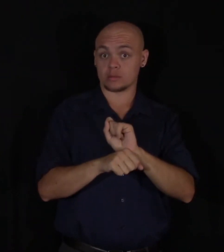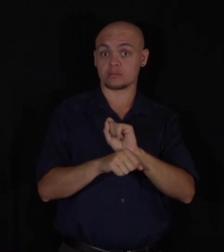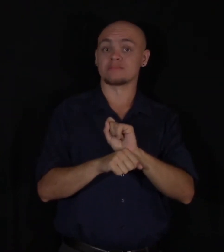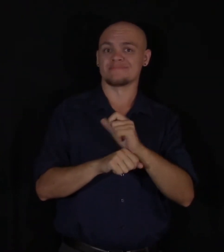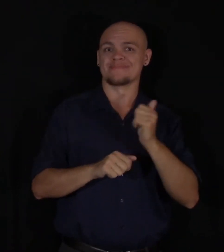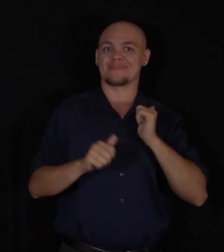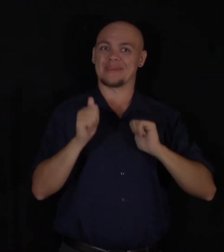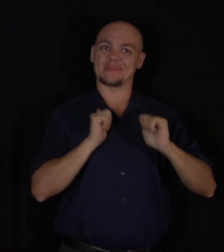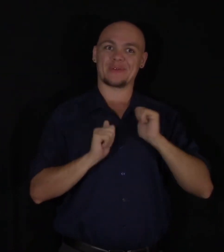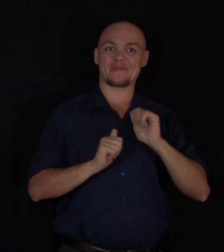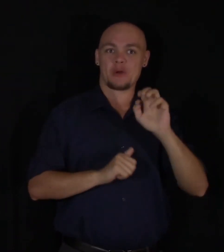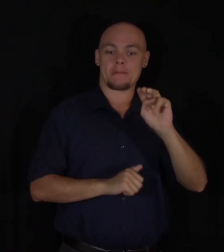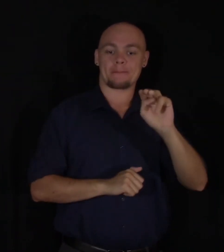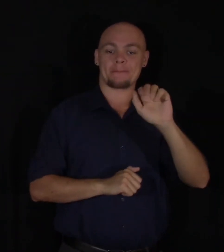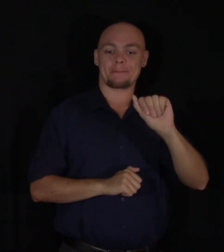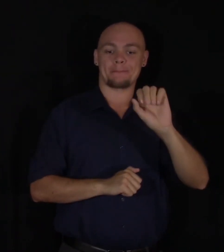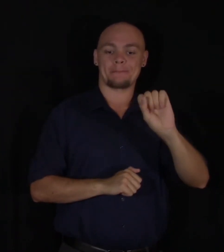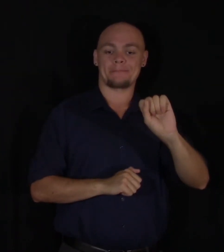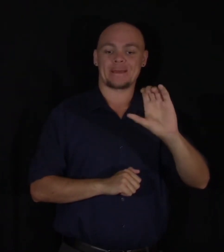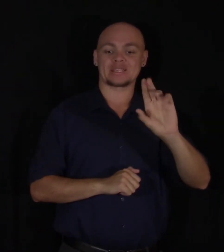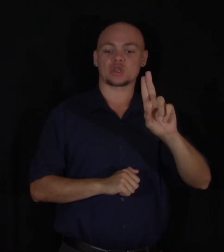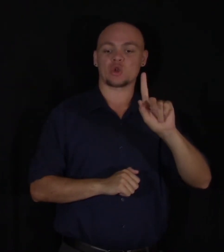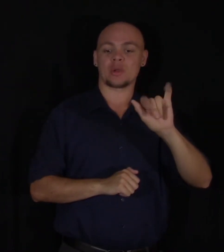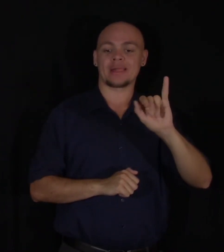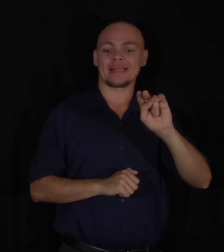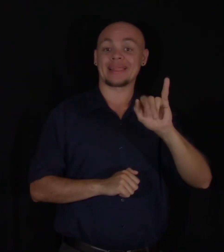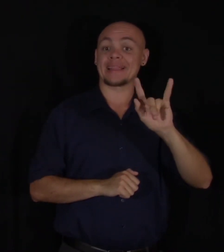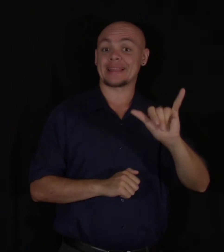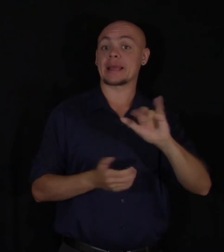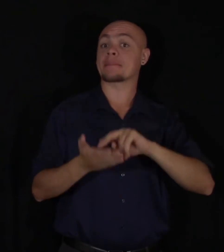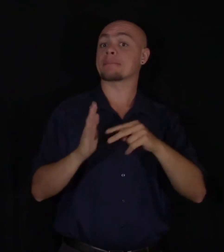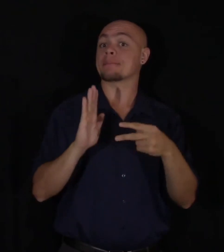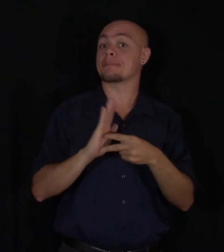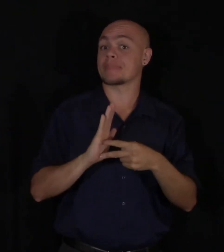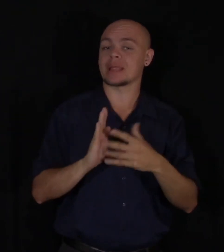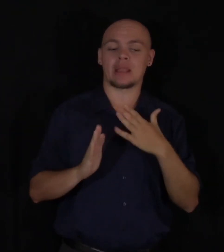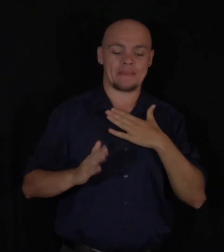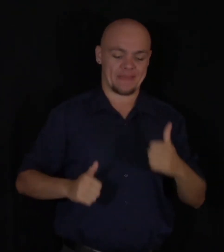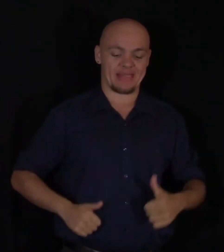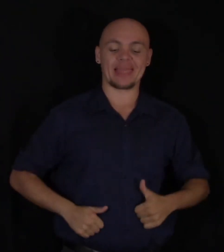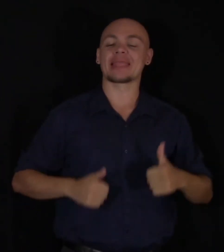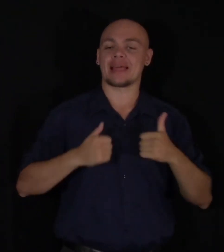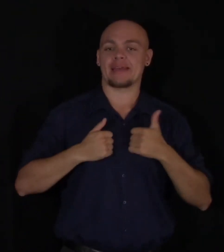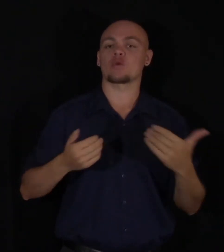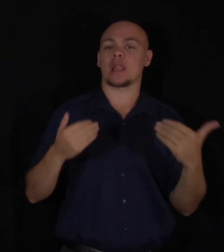performed masculinity, I would be allowed to have a wife instead of a husband.